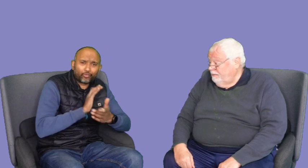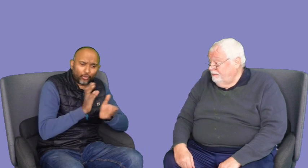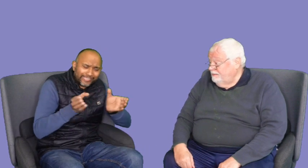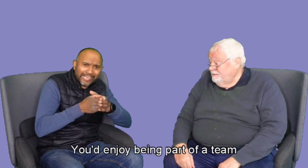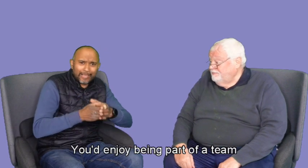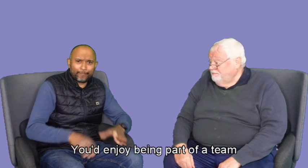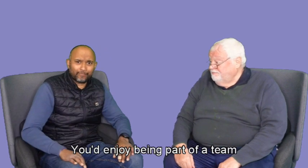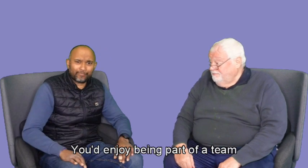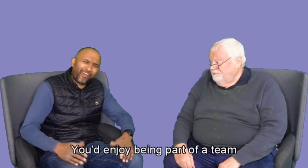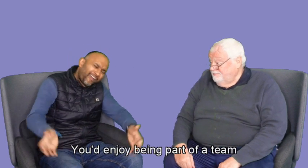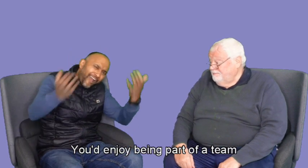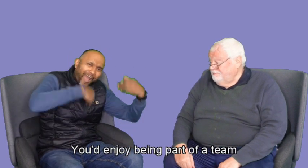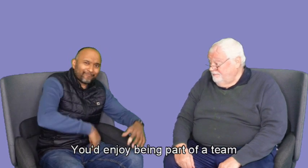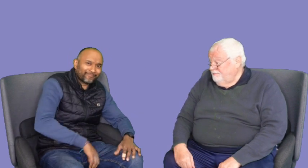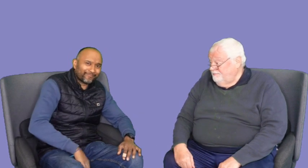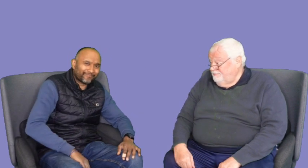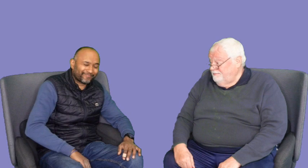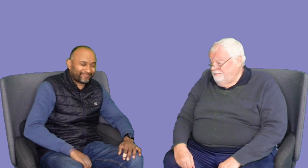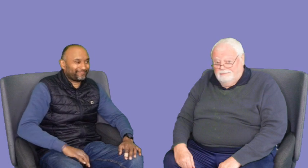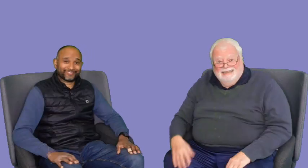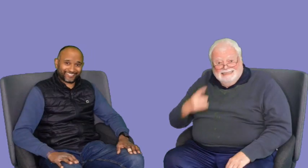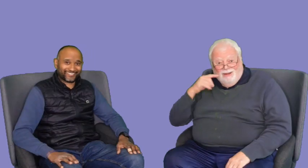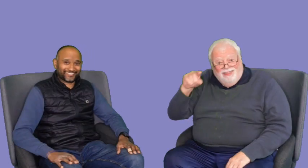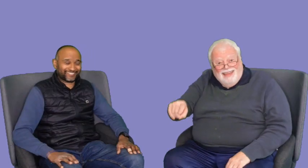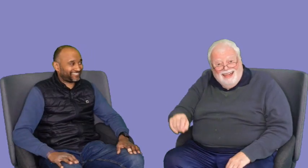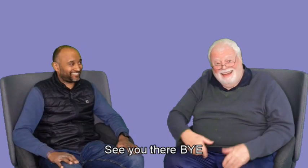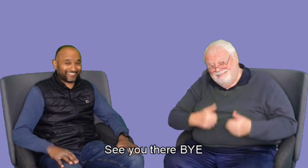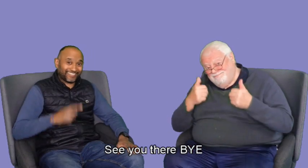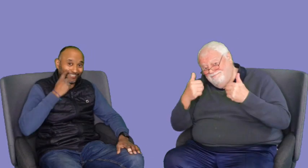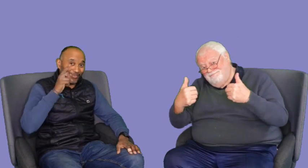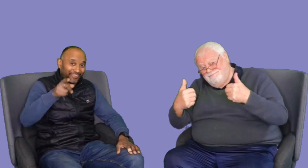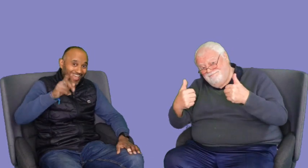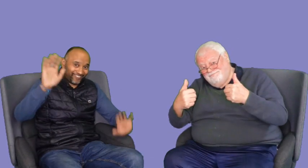You'll enjoy being part of a team. Come on. See you there. Bye.